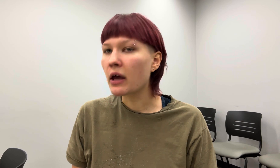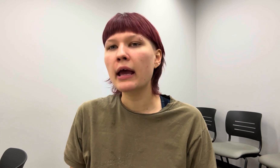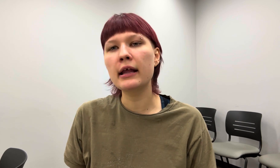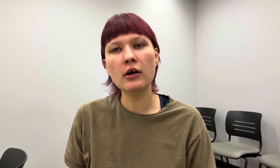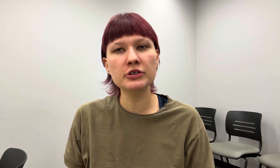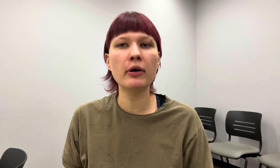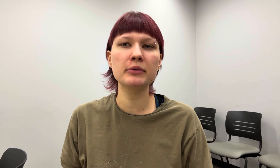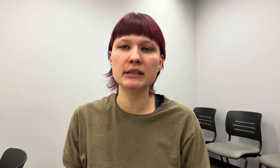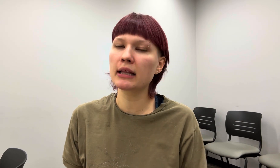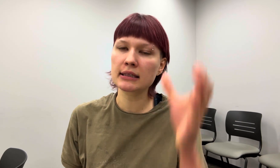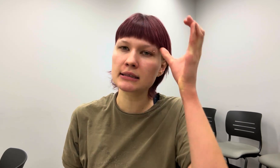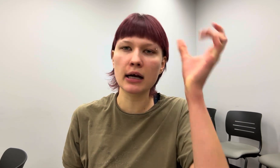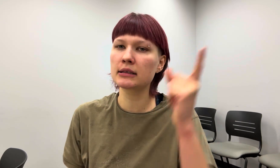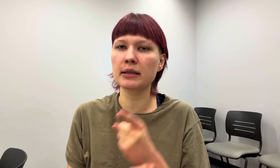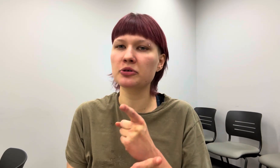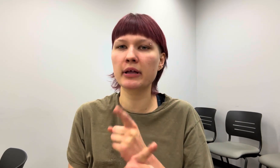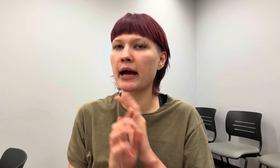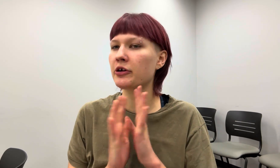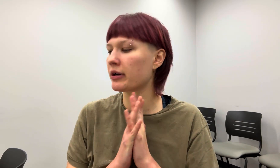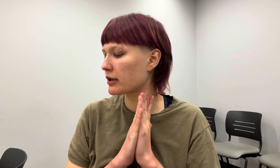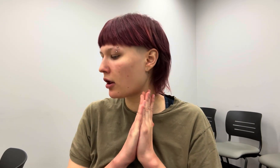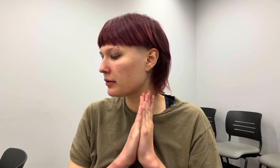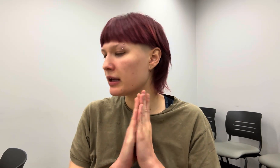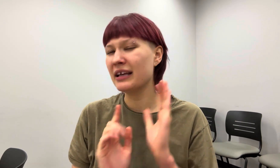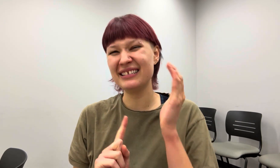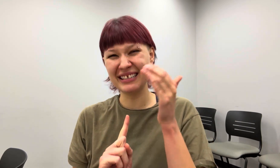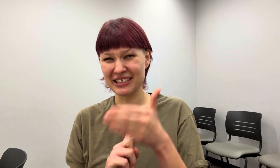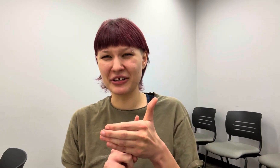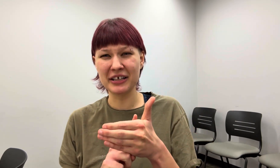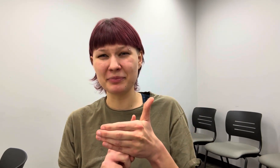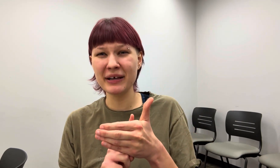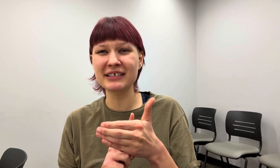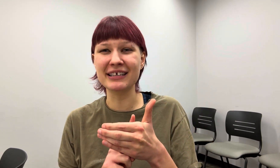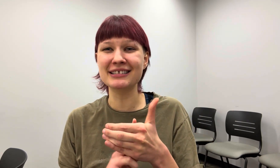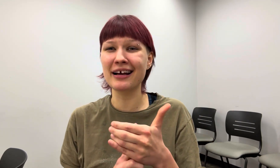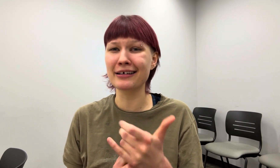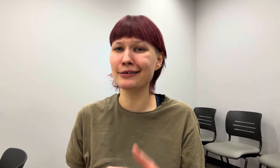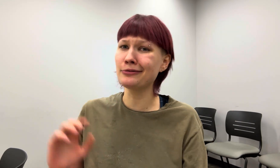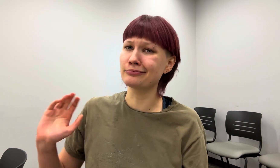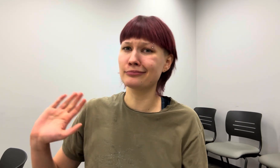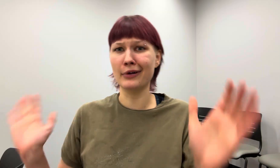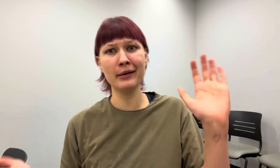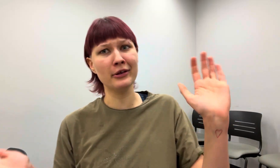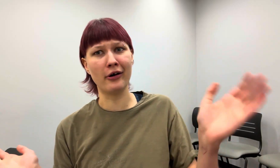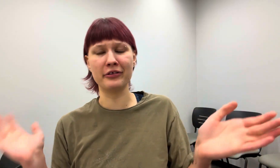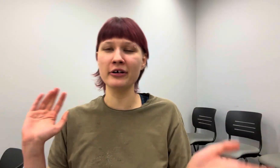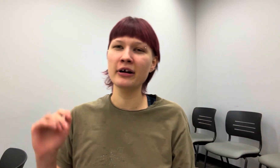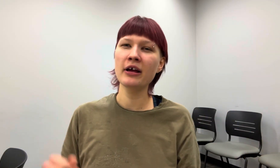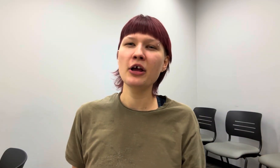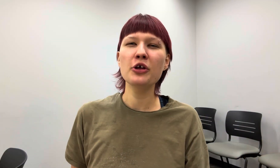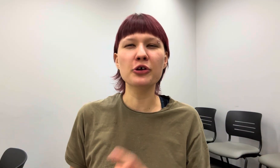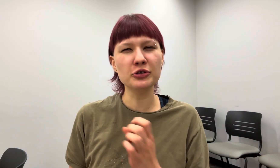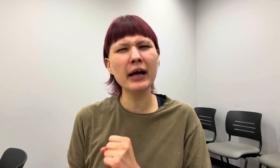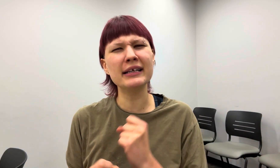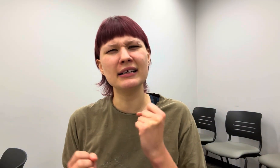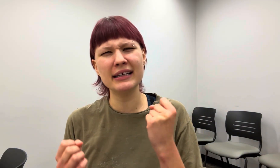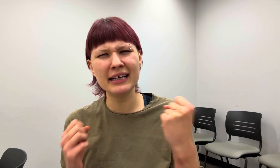And also I would say that it's not conceptually accurate at all because you're not depicting, it's not like, oh, I'm the author. You're trying to get into